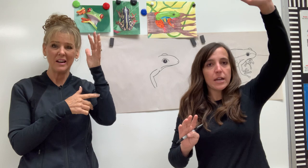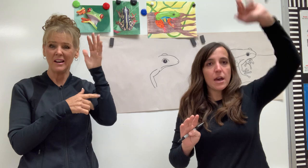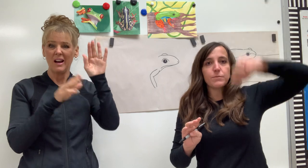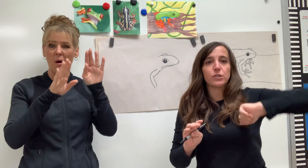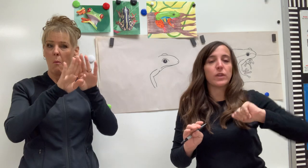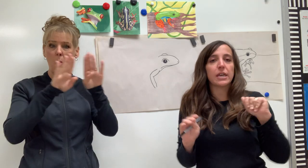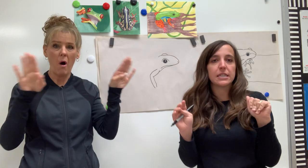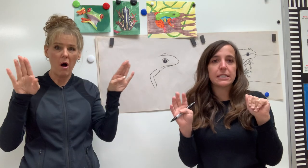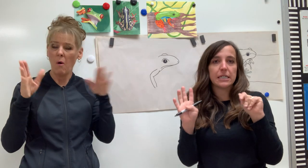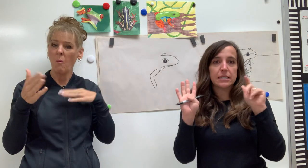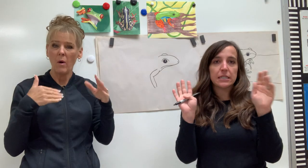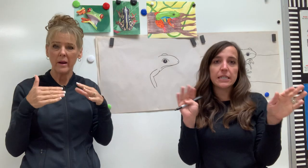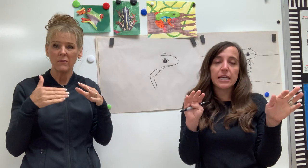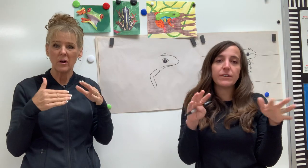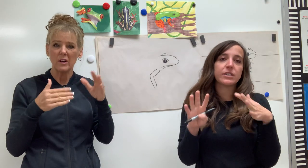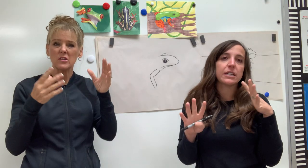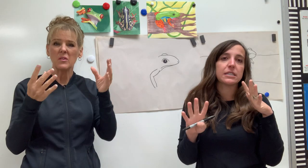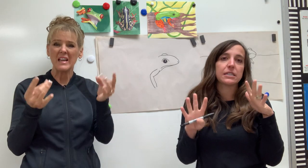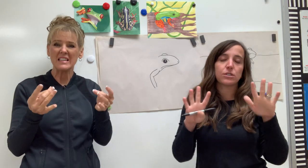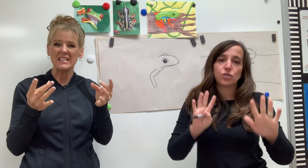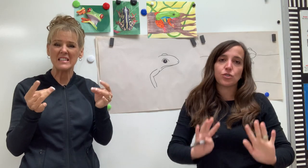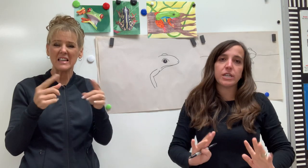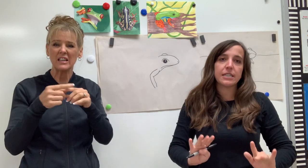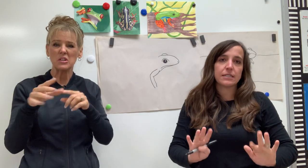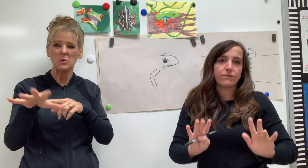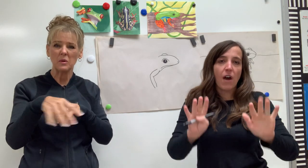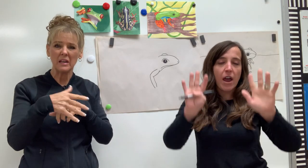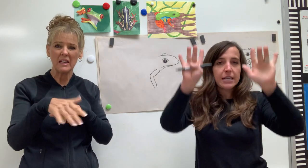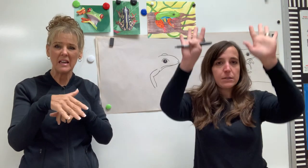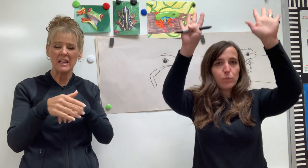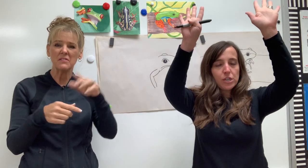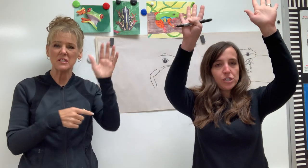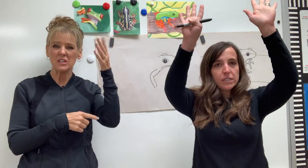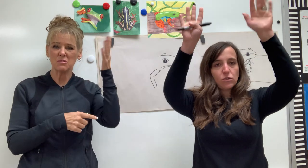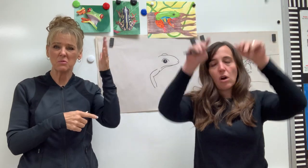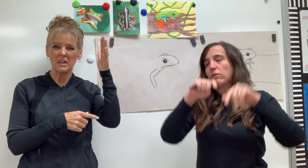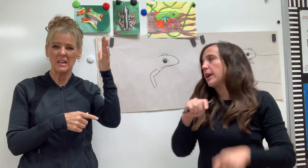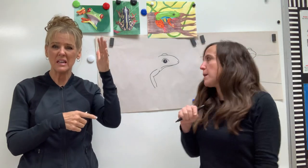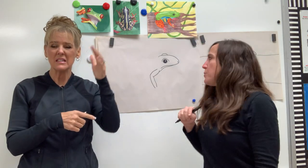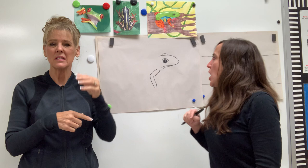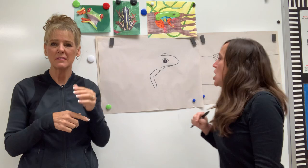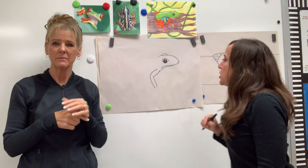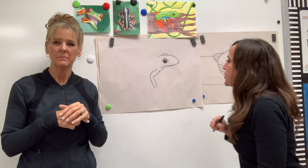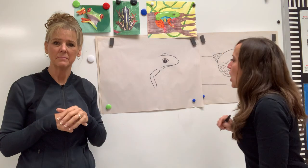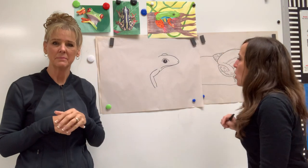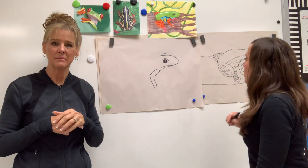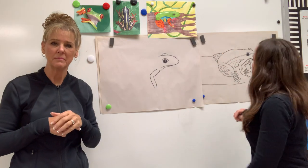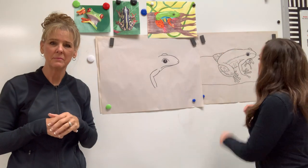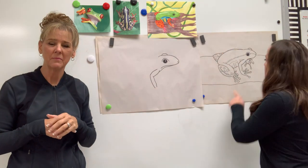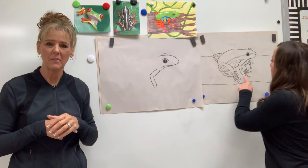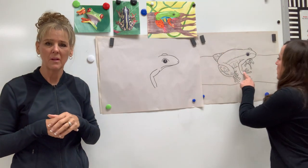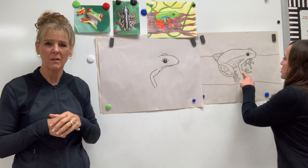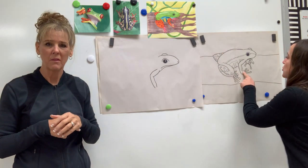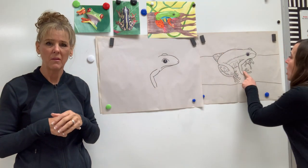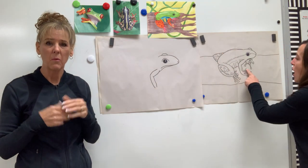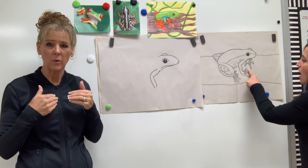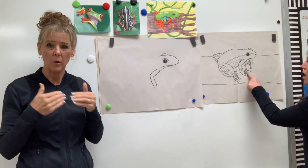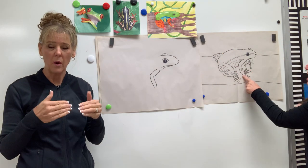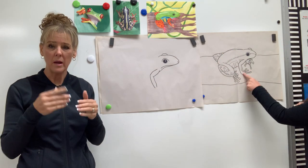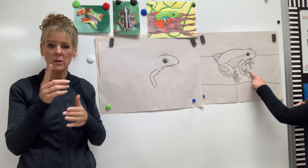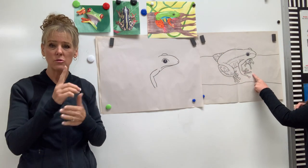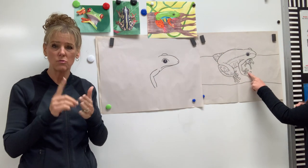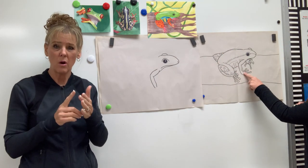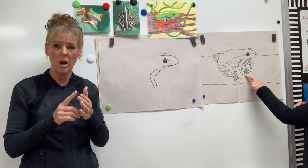crawl right up so they can stick to leaves, they can stick to trees and vines and branches and crawl right up. So we're gonna go ahead and